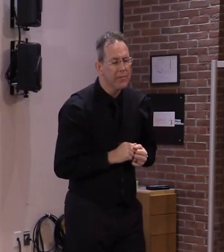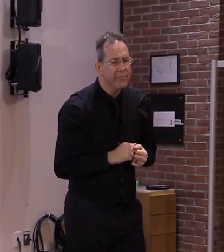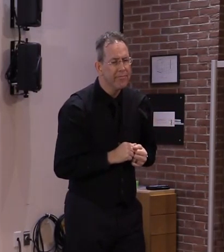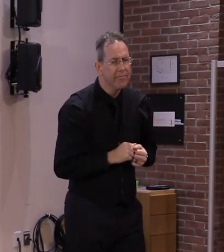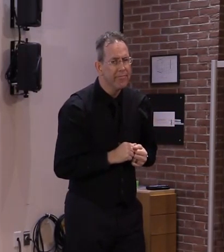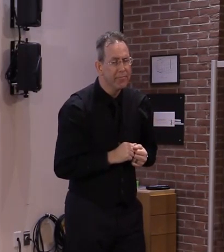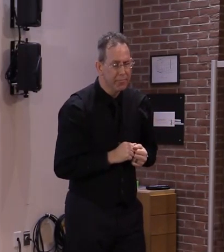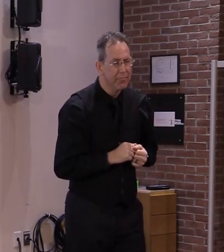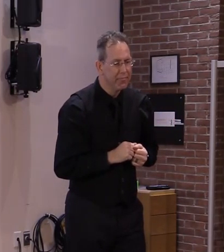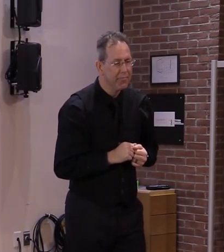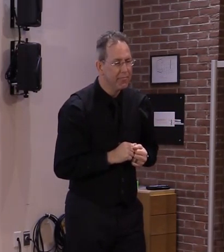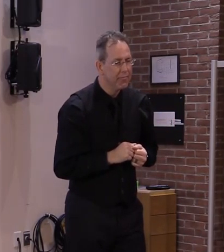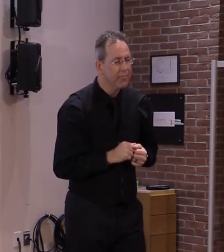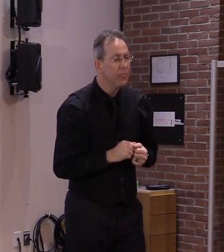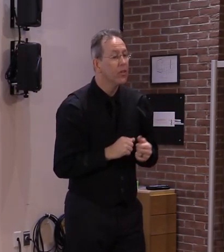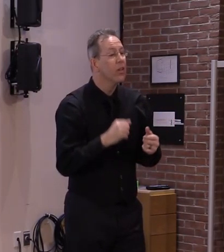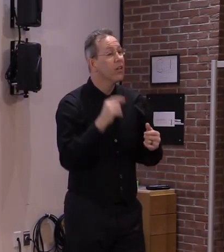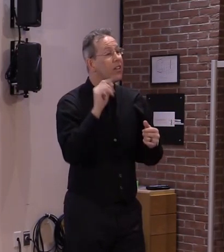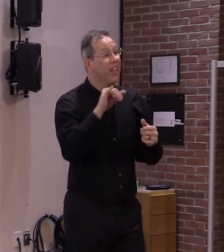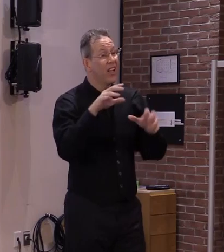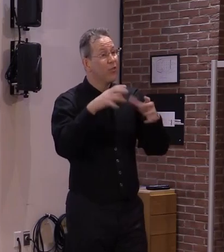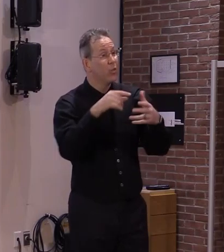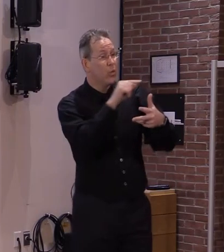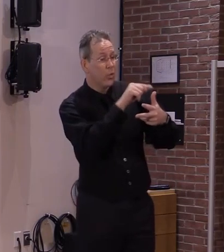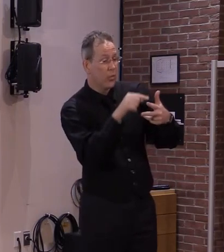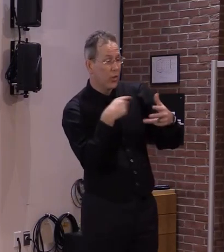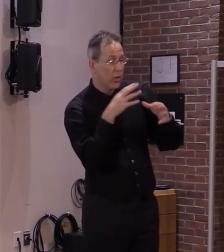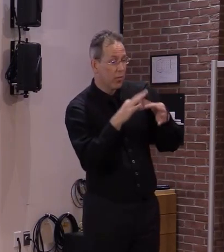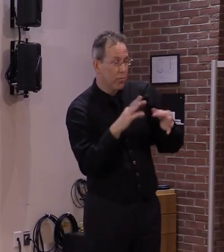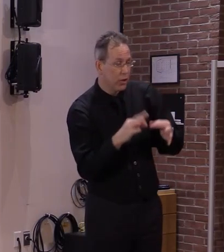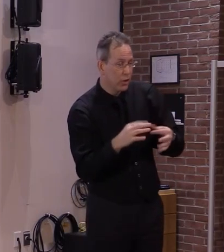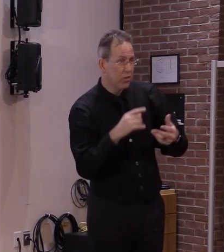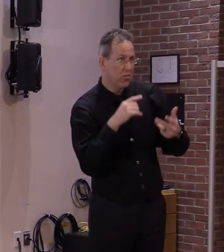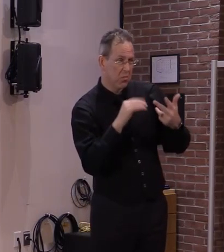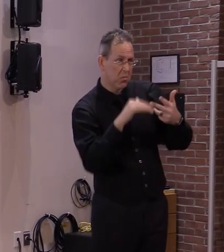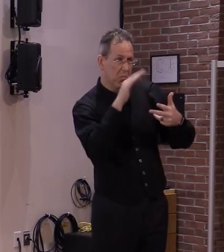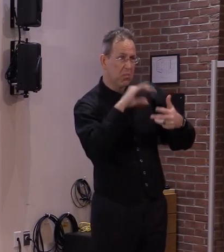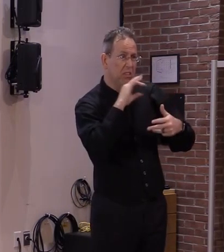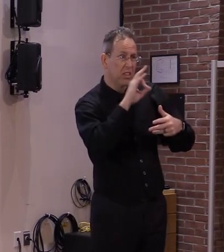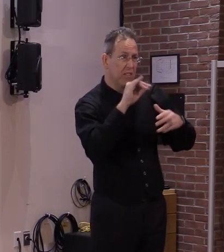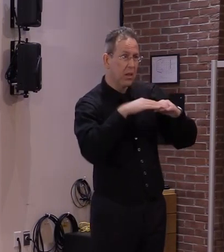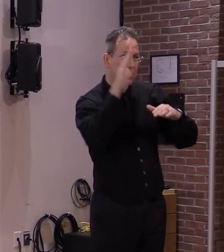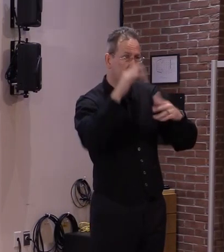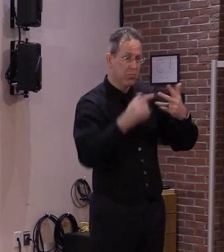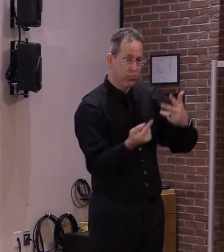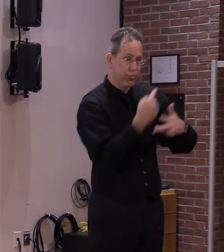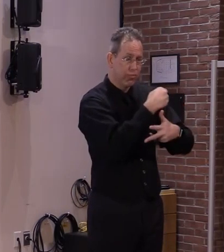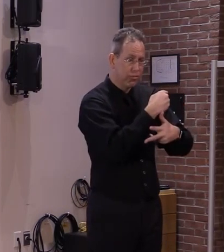quickly before moving on to phase four, Vermonters 65 years old